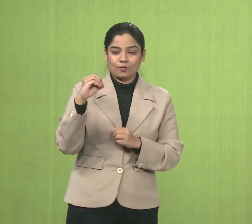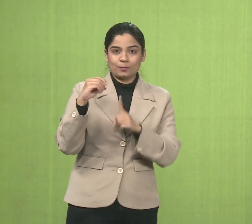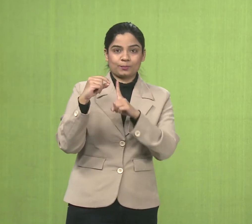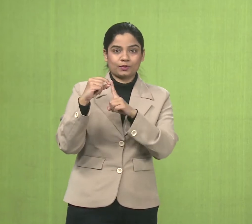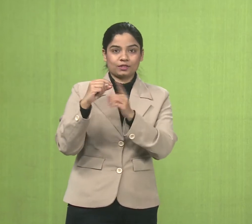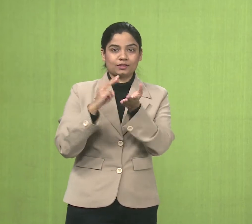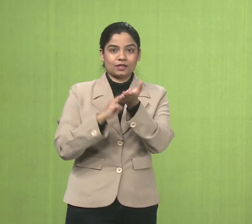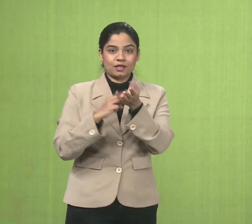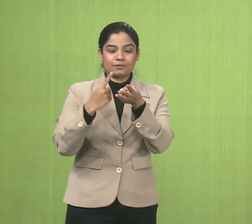Development.